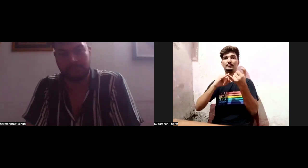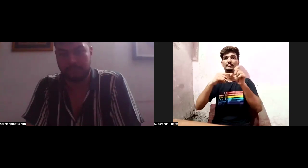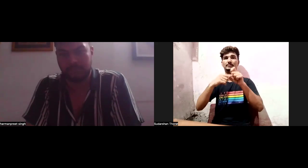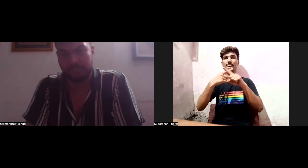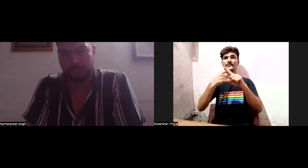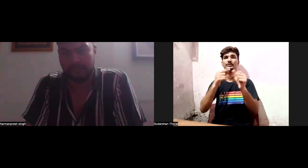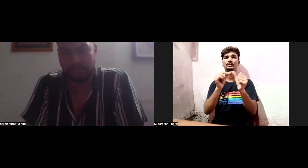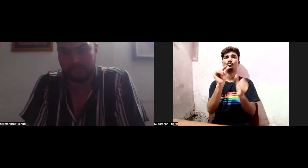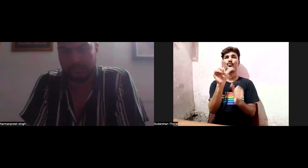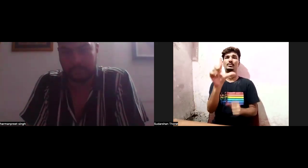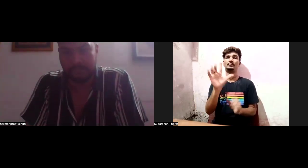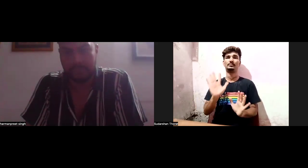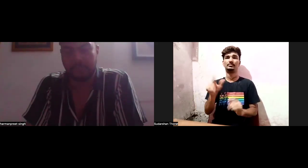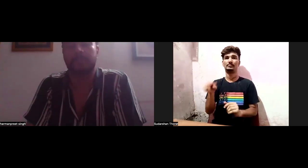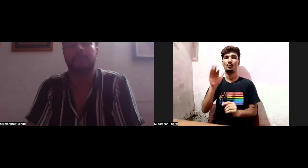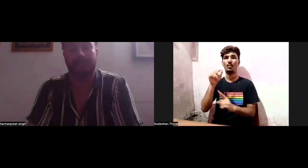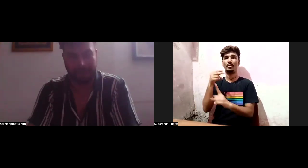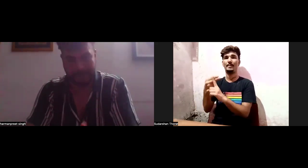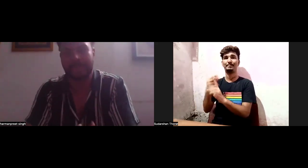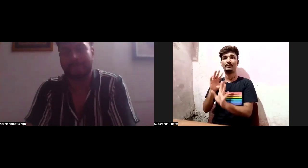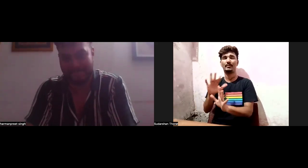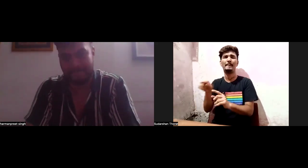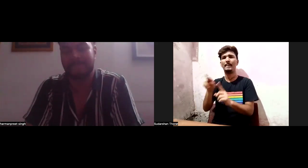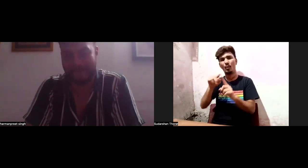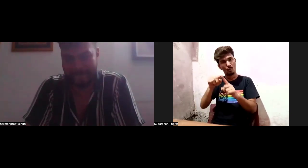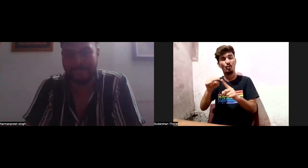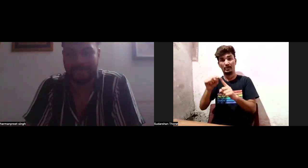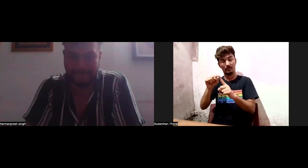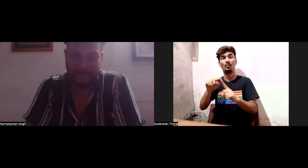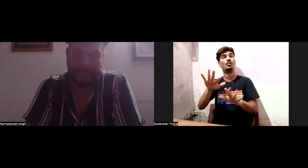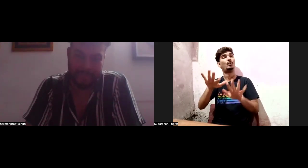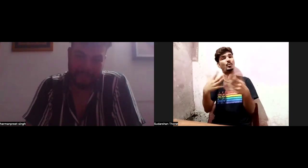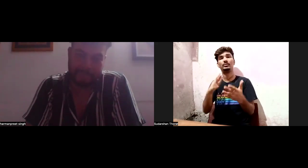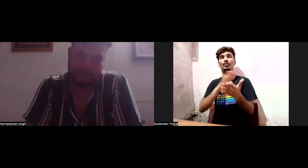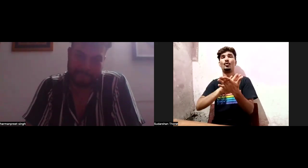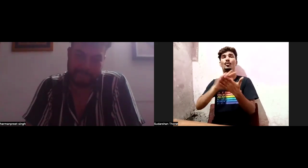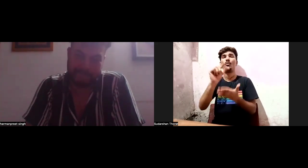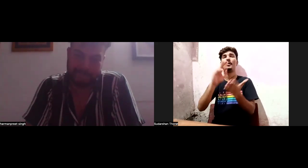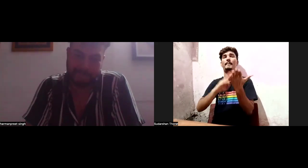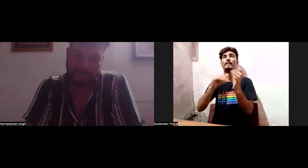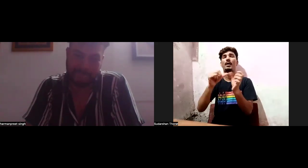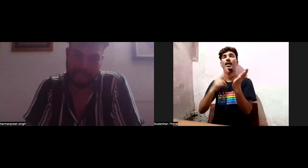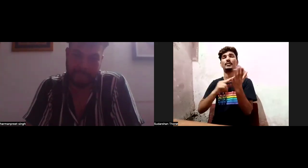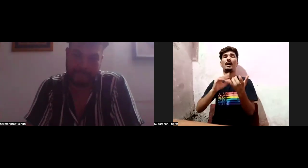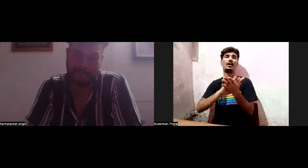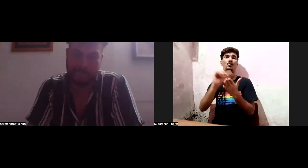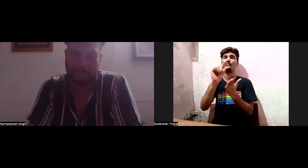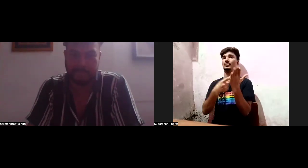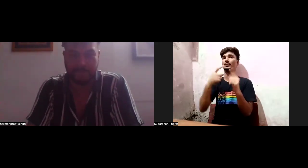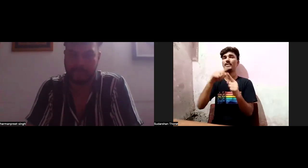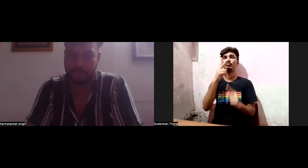belong to the queer community. For example, if you talk about the bisexual person, okay, or